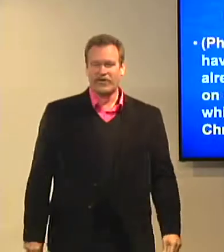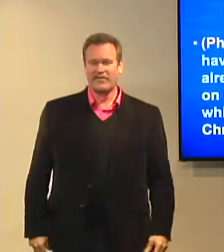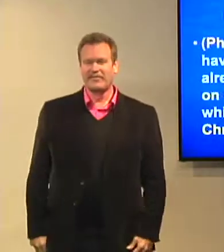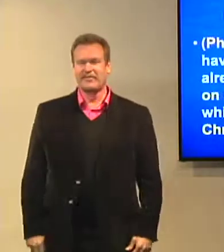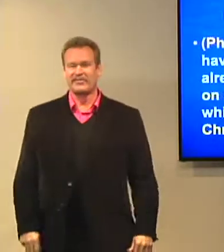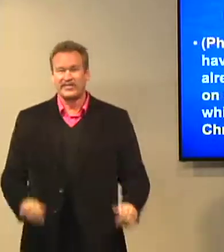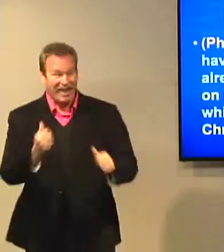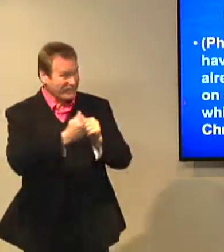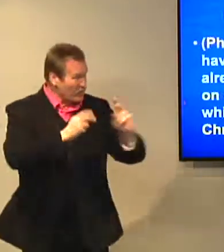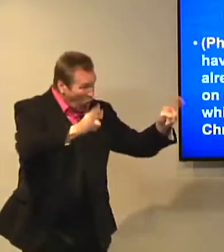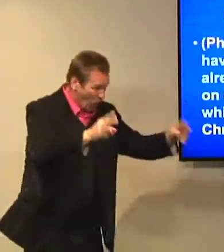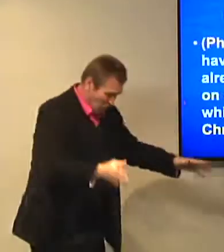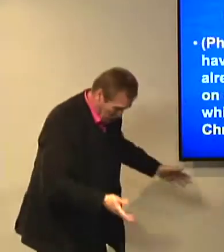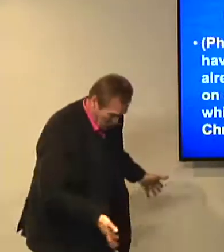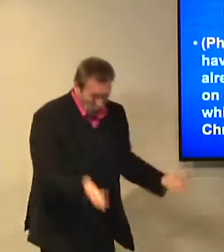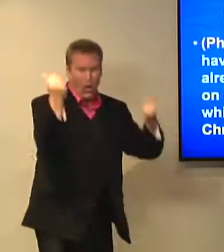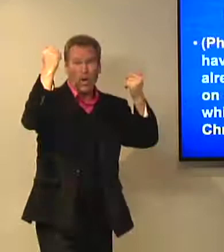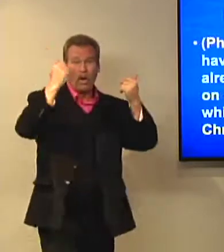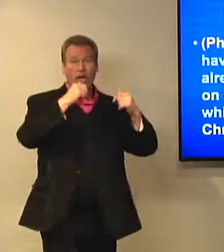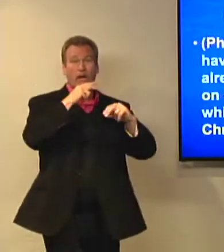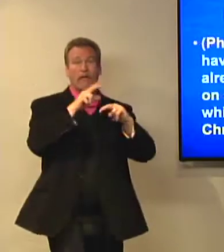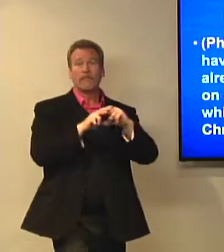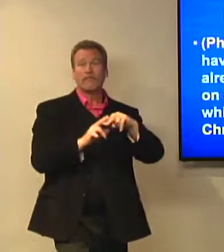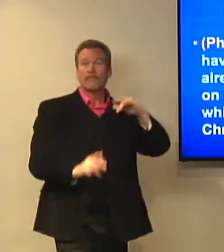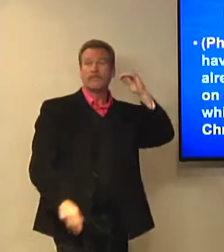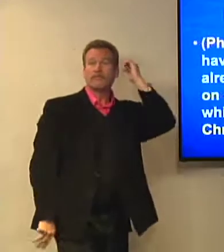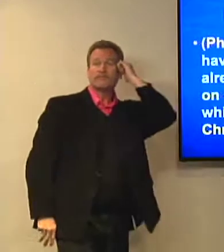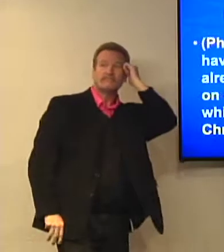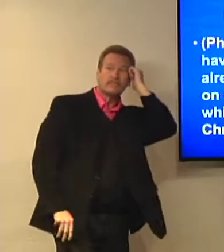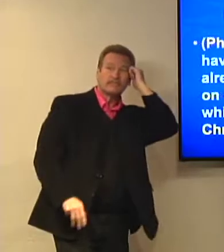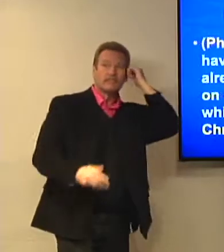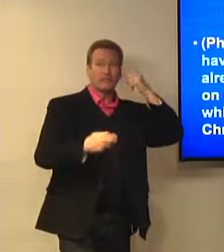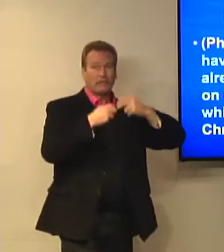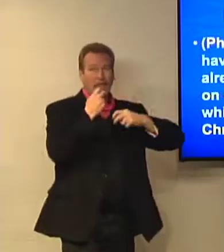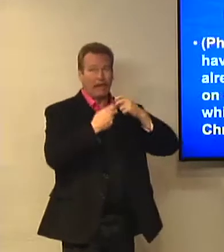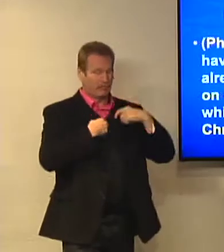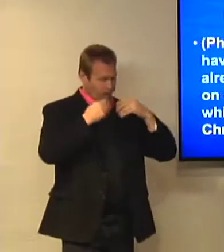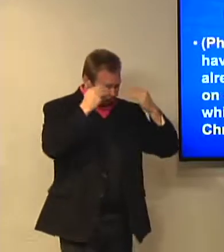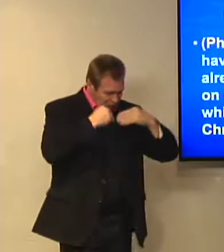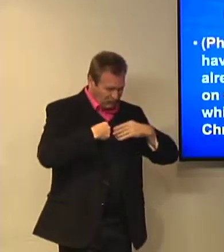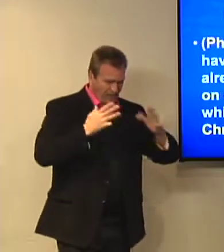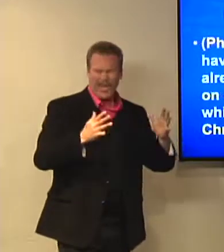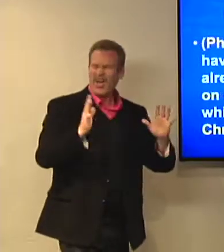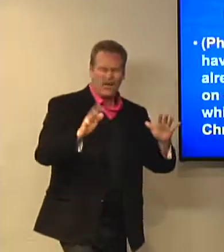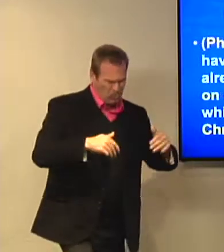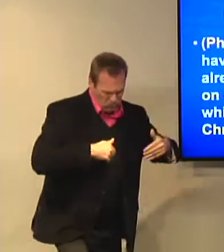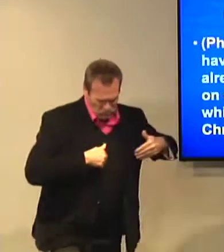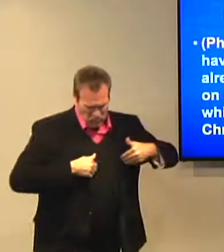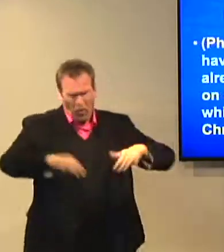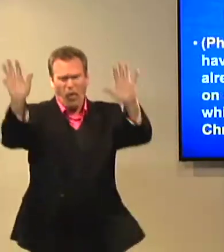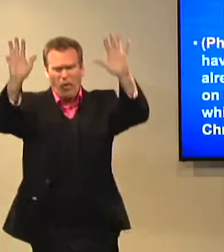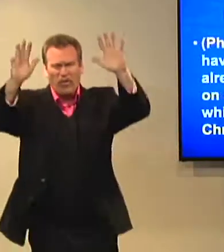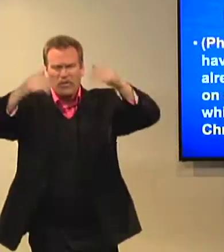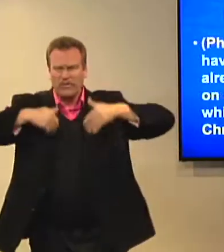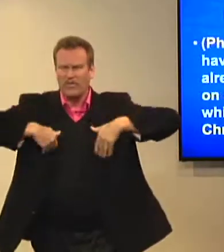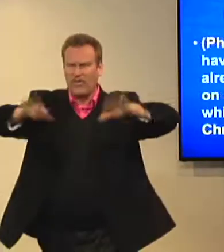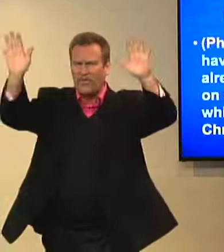He continues to move on. He continues to, he doesn't just sit back and focus on his problems and focus on himself. No,